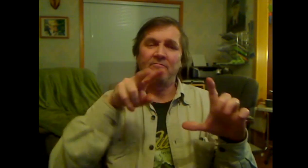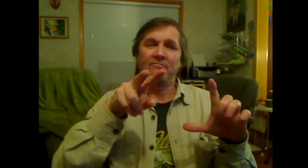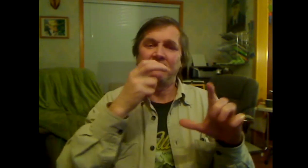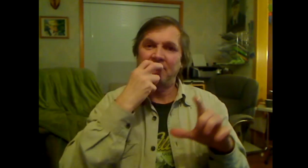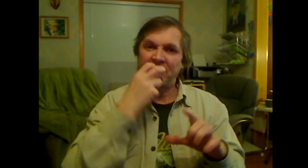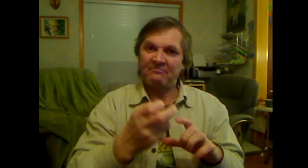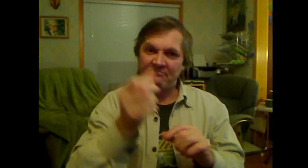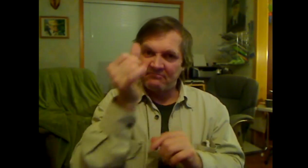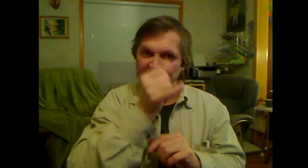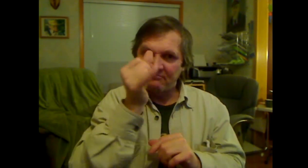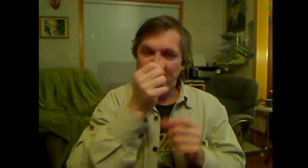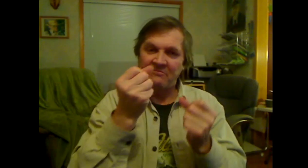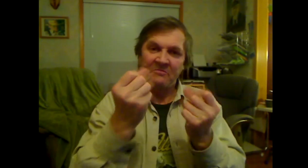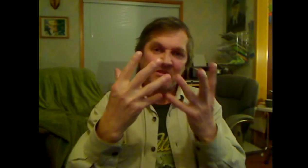my mind likes to say that